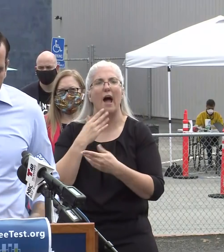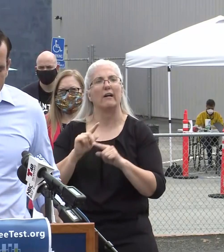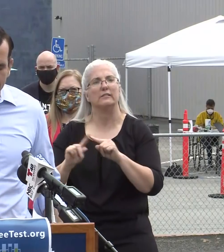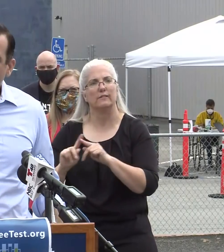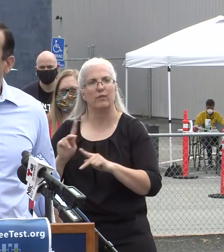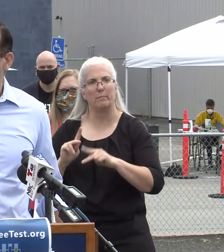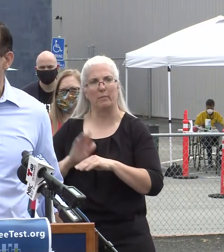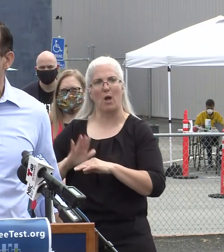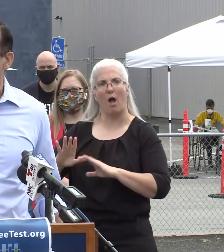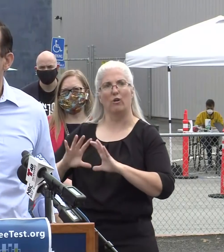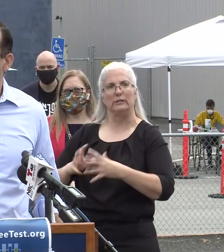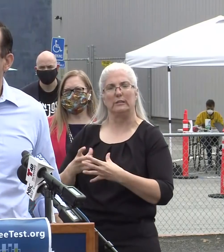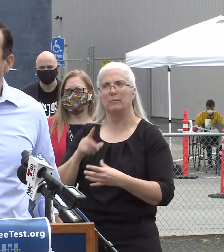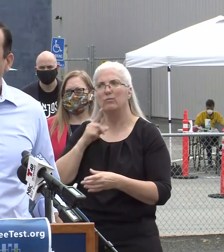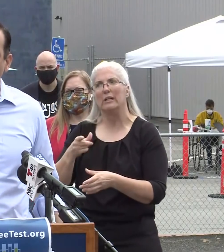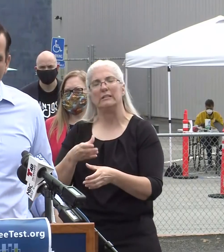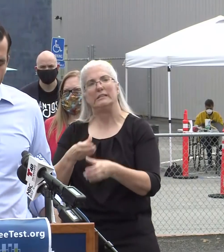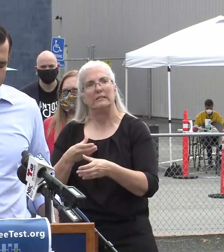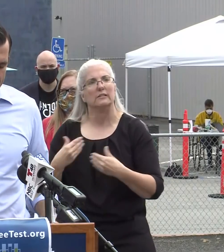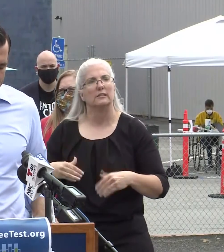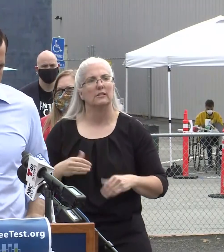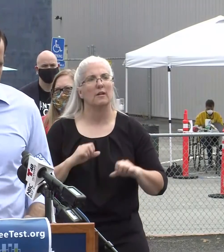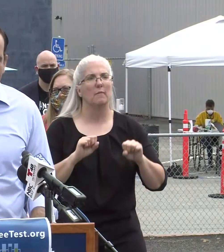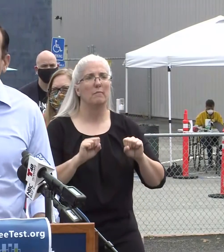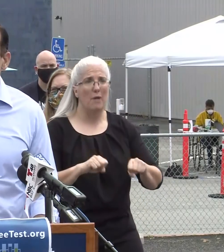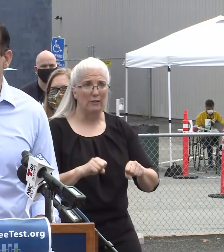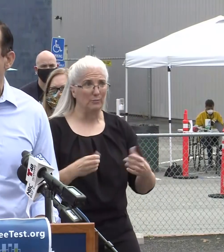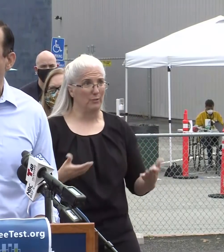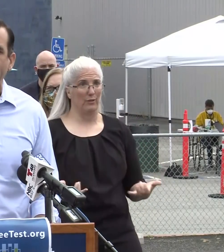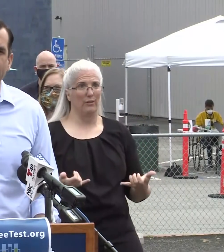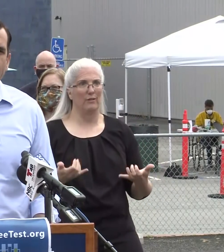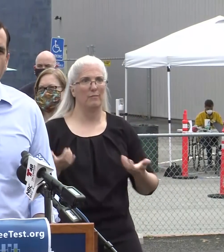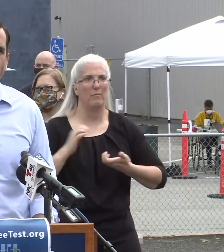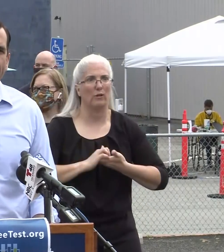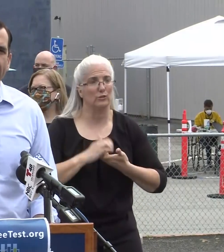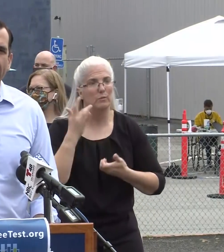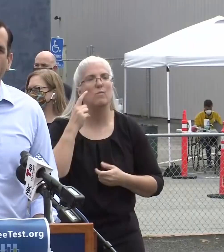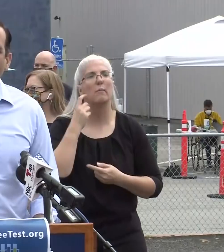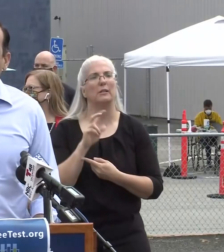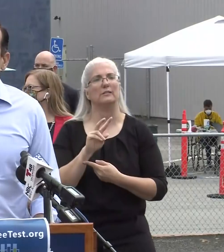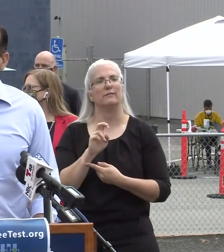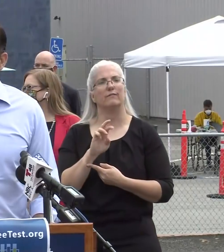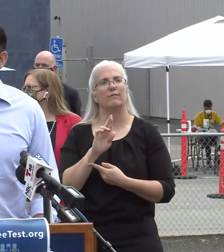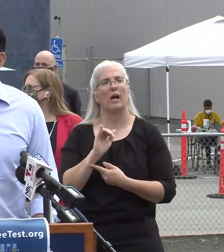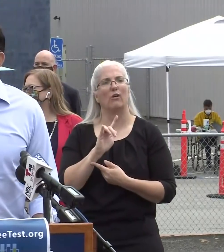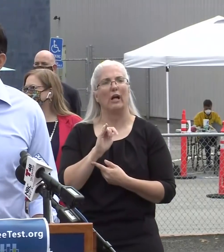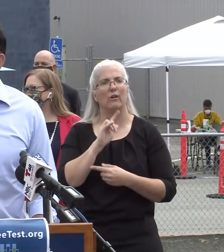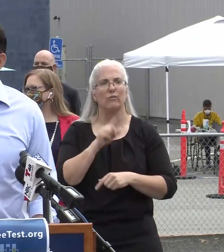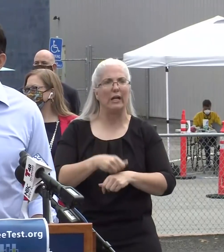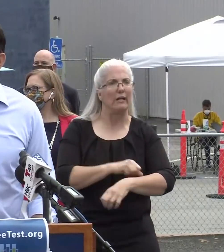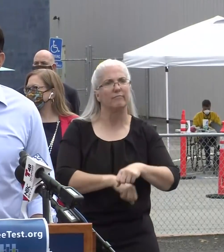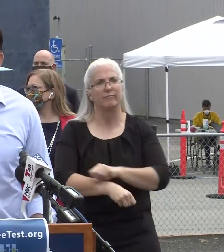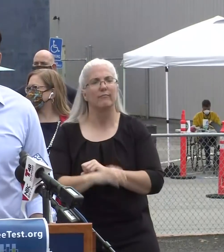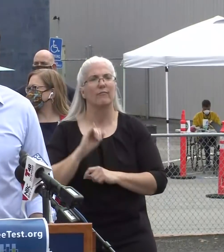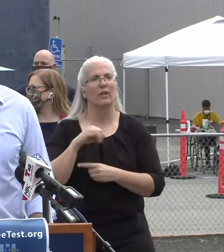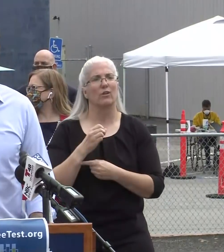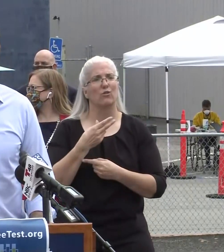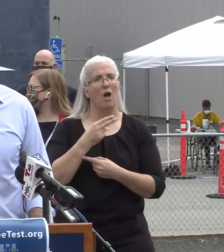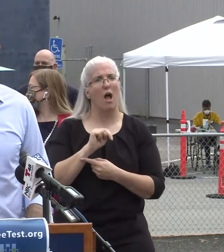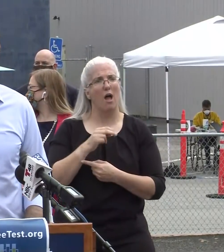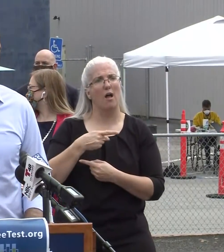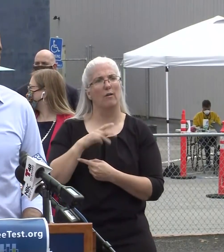possible because Verily has stepped up in a big way. And I know John Probst will be speaking in a moment about the work that his team is doing